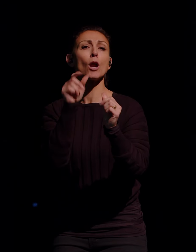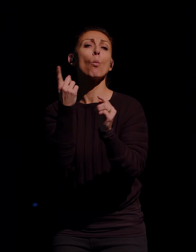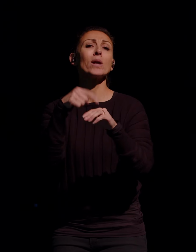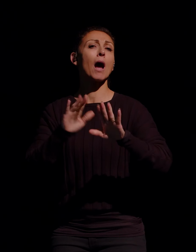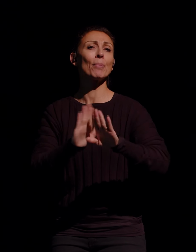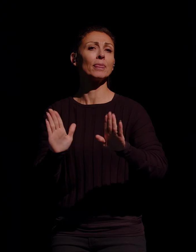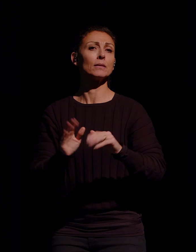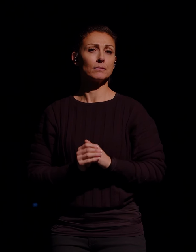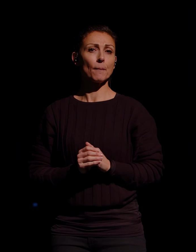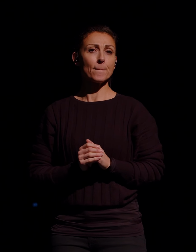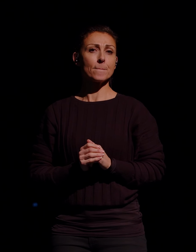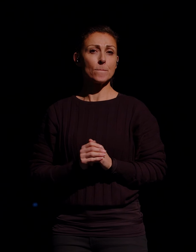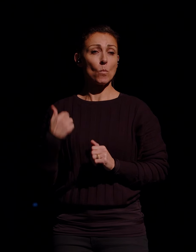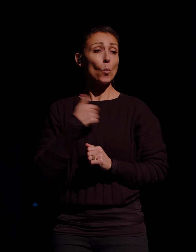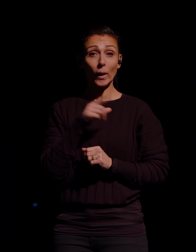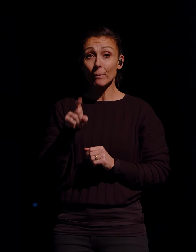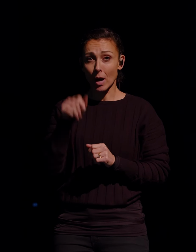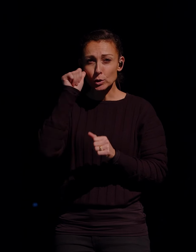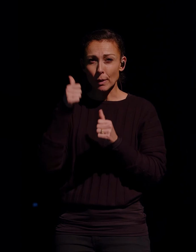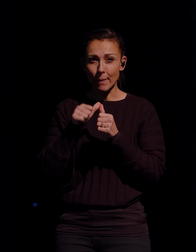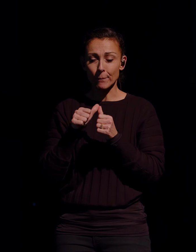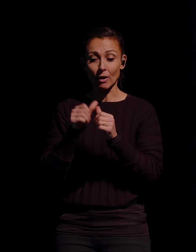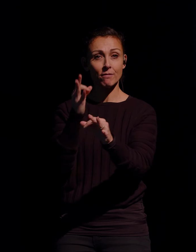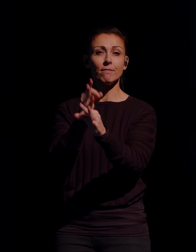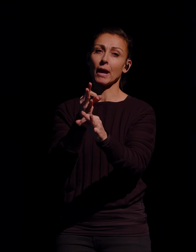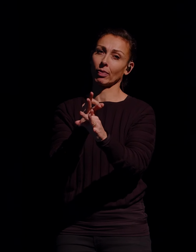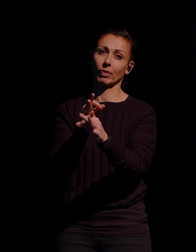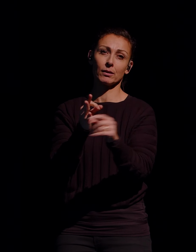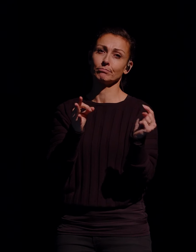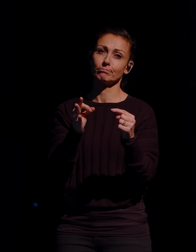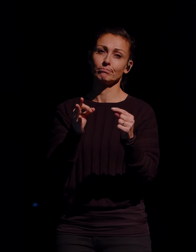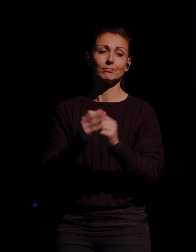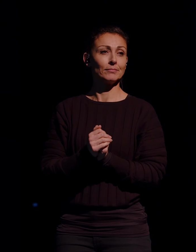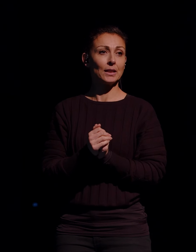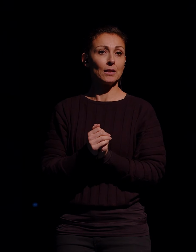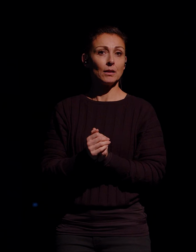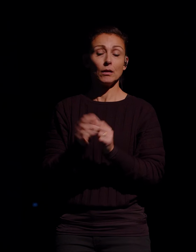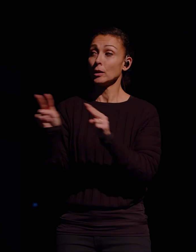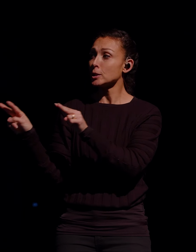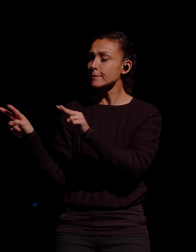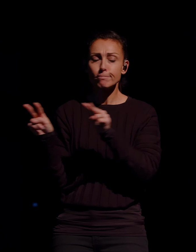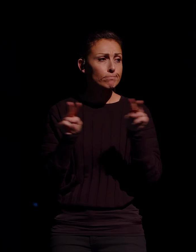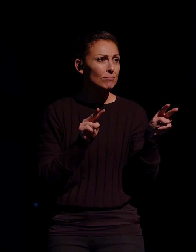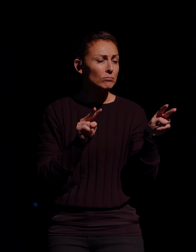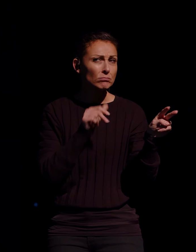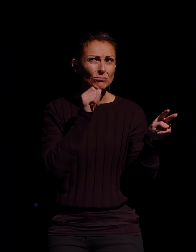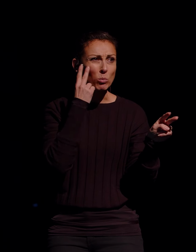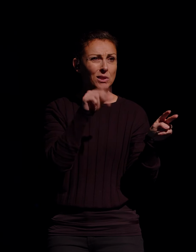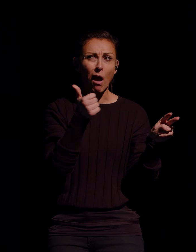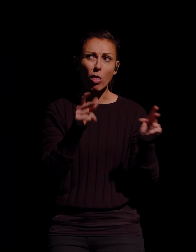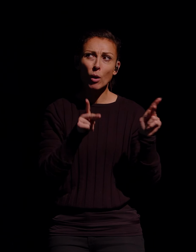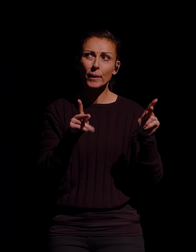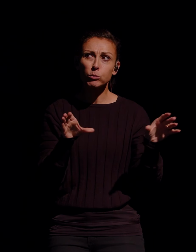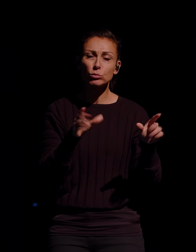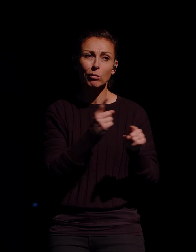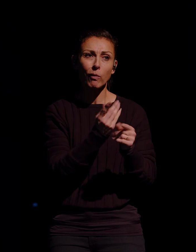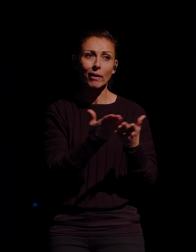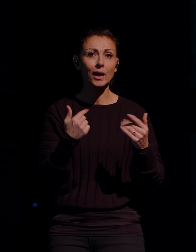To remember that faith is taking the first step even when you don't see the